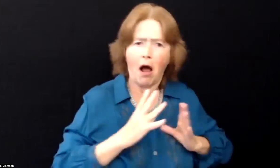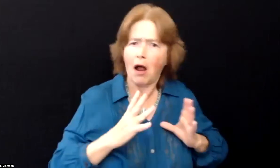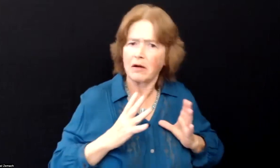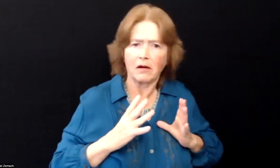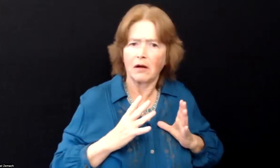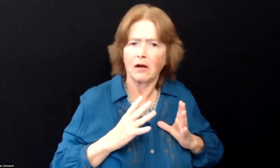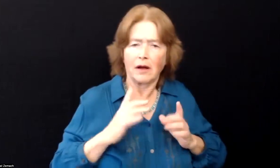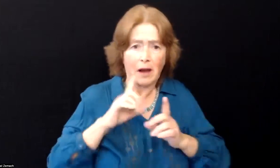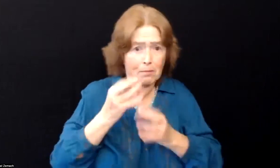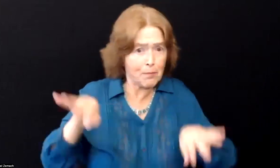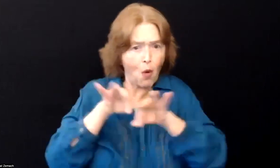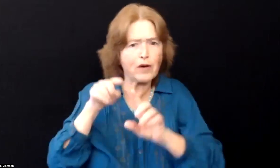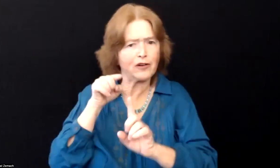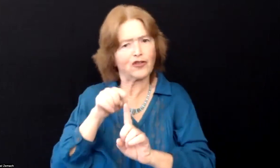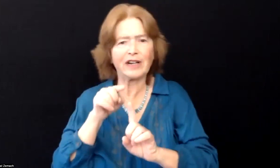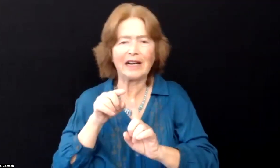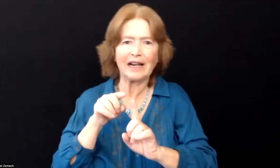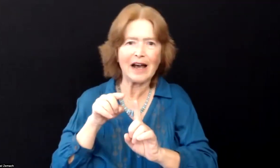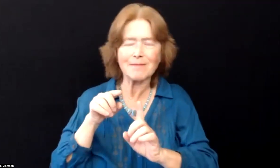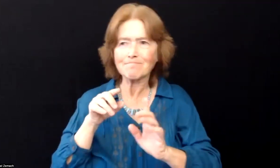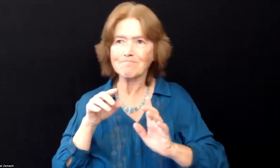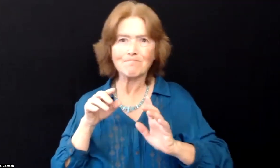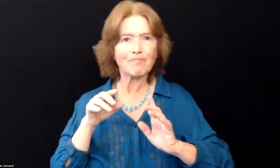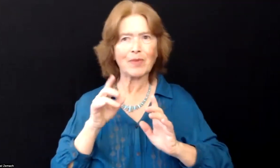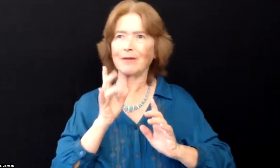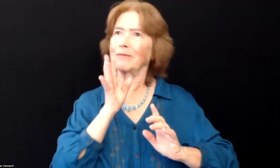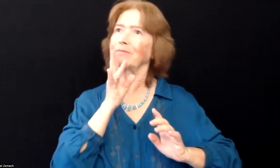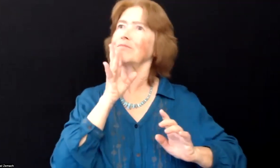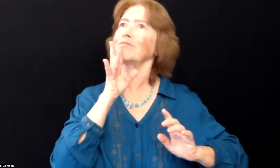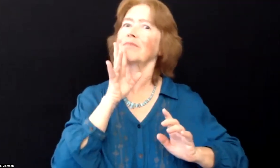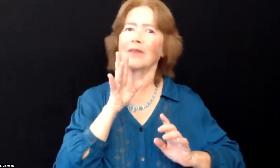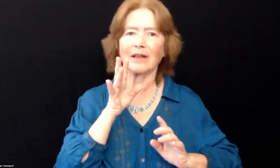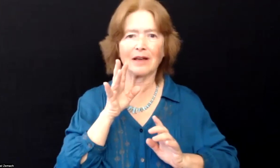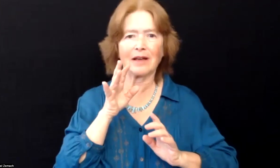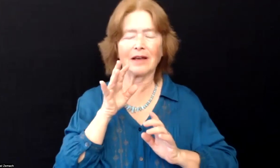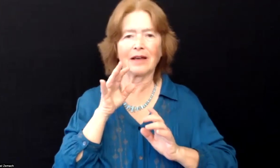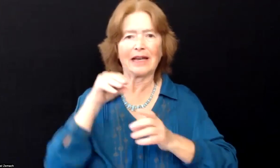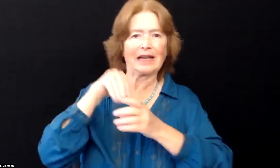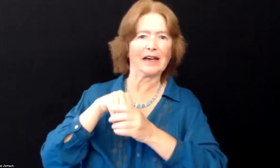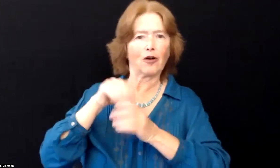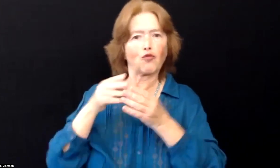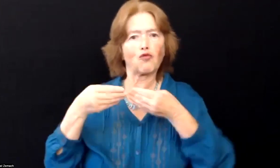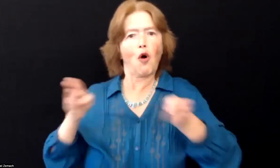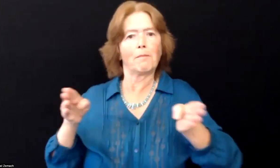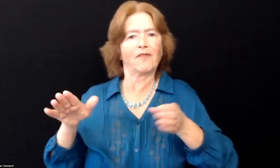a corner by herself to draw and color. And that spoken